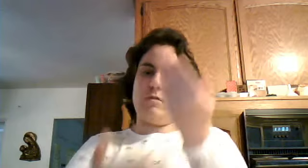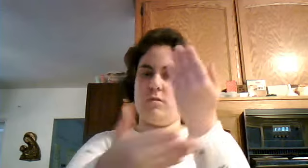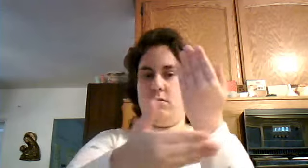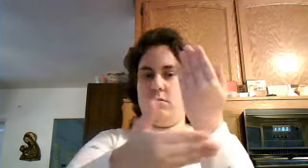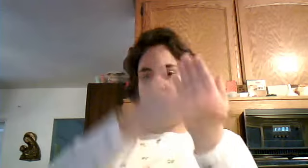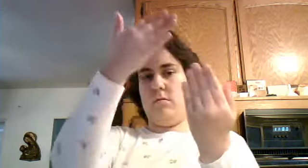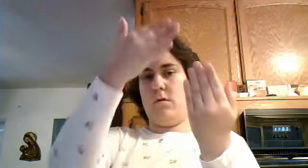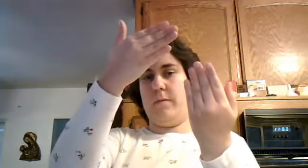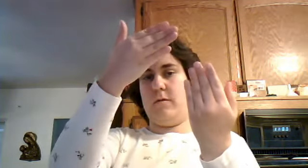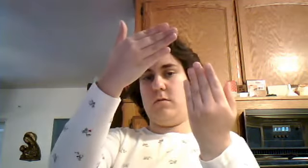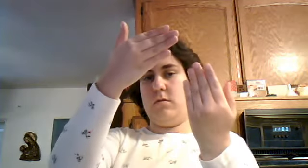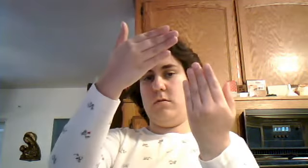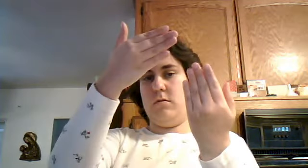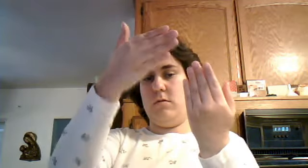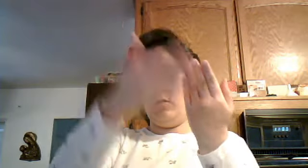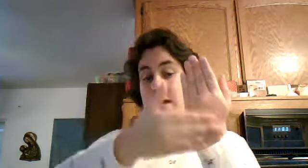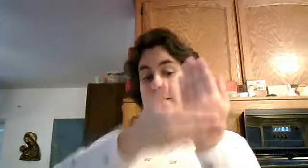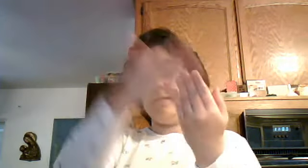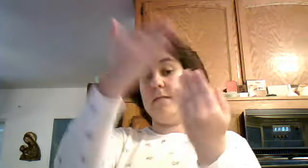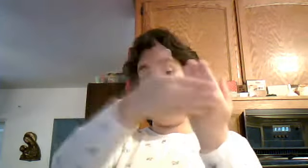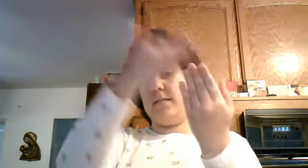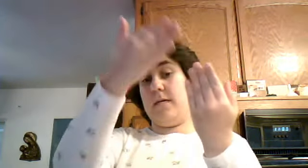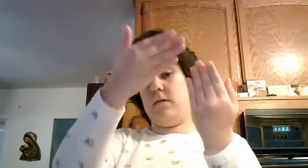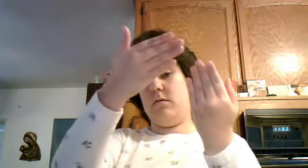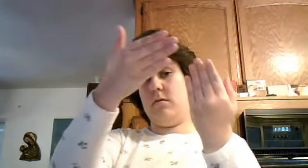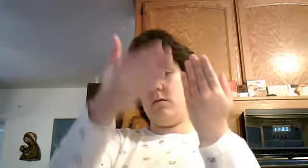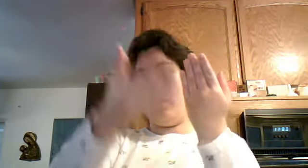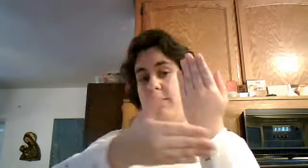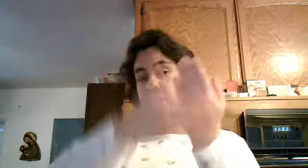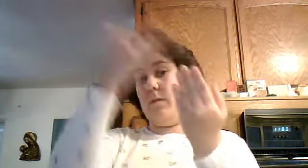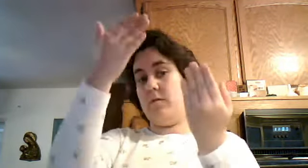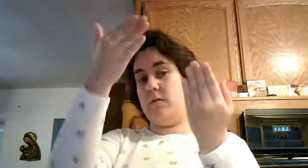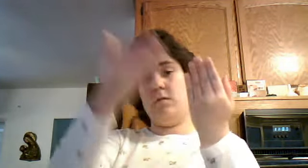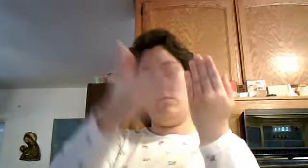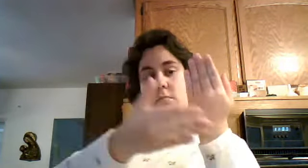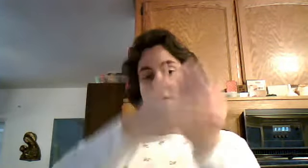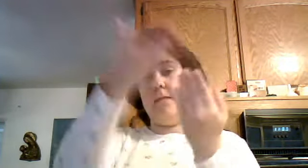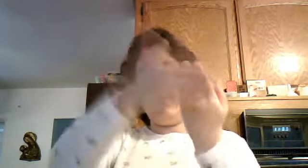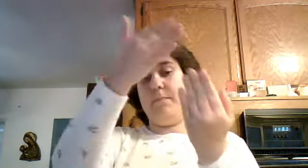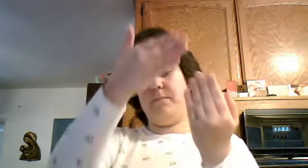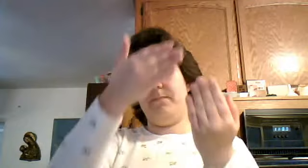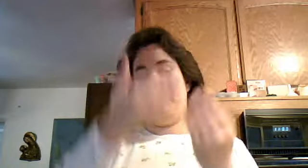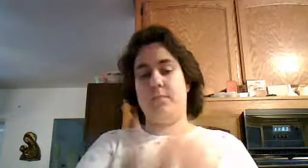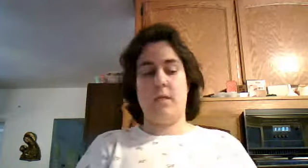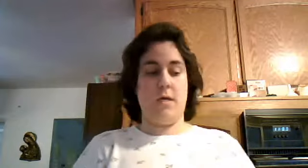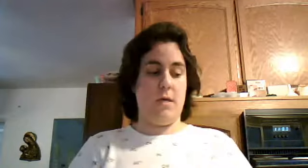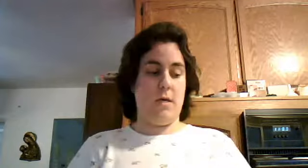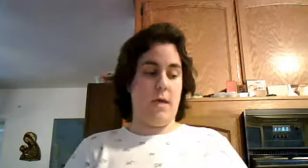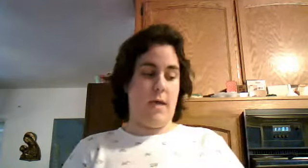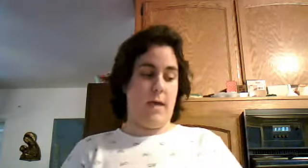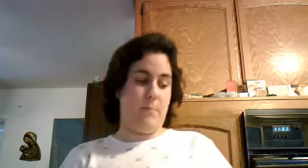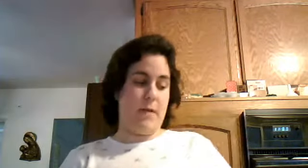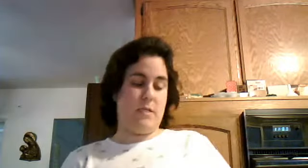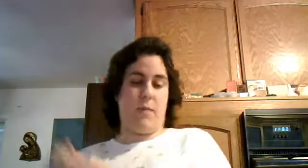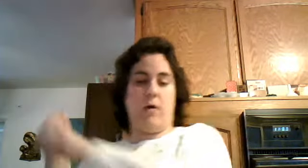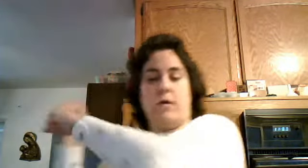Almost, almost. Twice, easy. So we have almost, easy. And baseball, you're gonna go